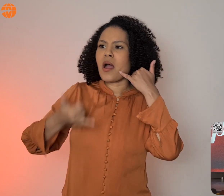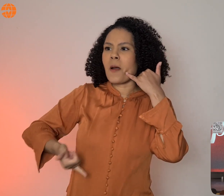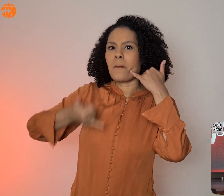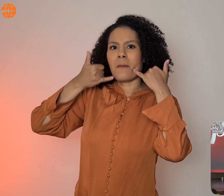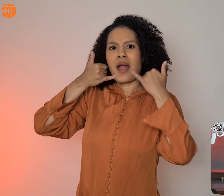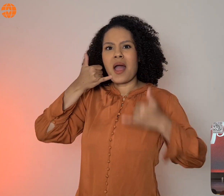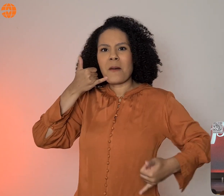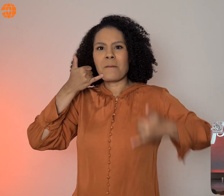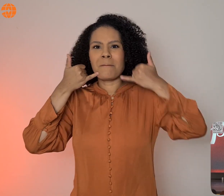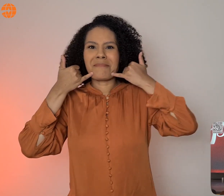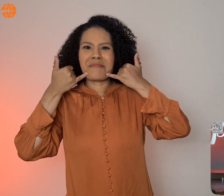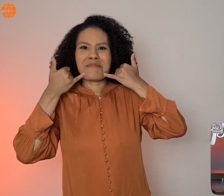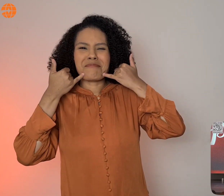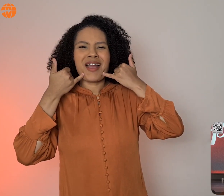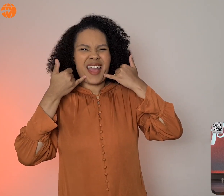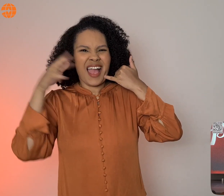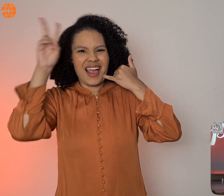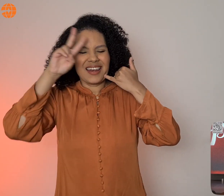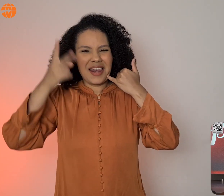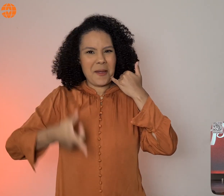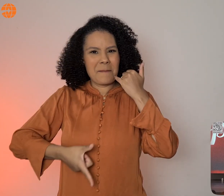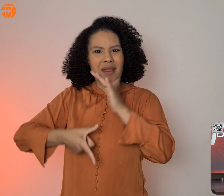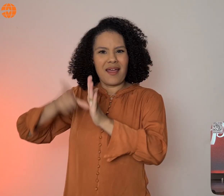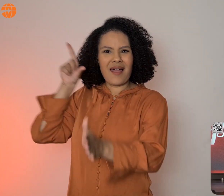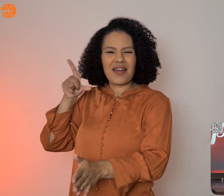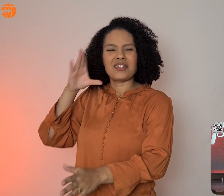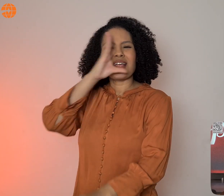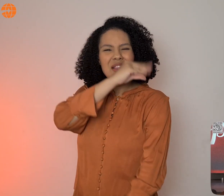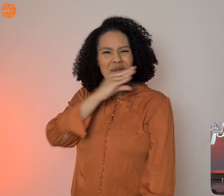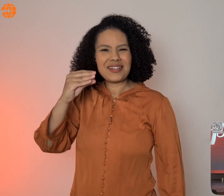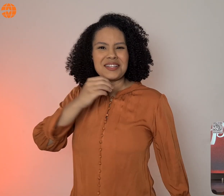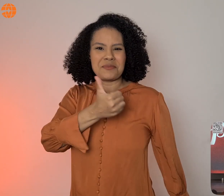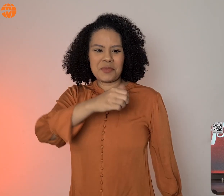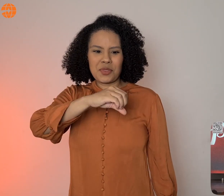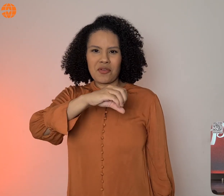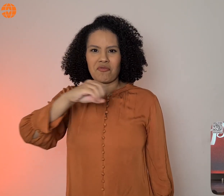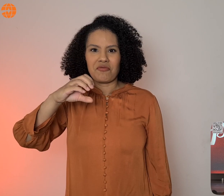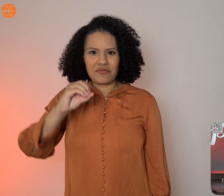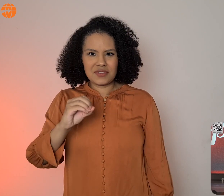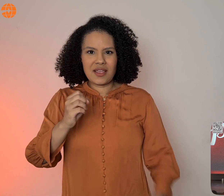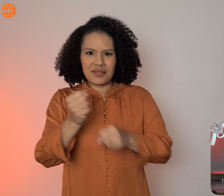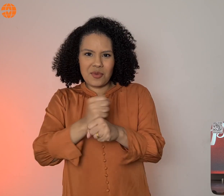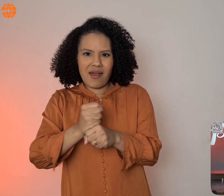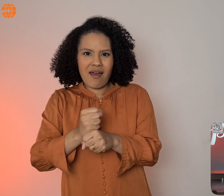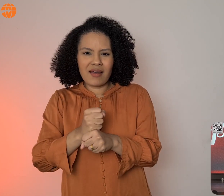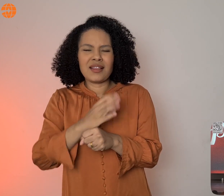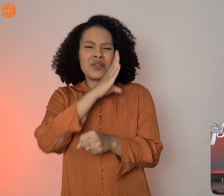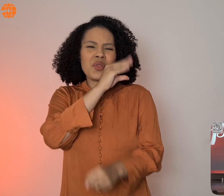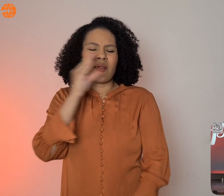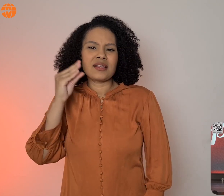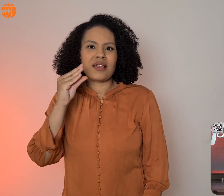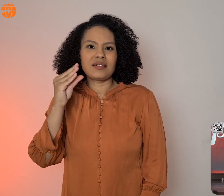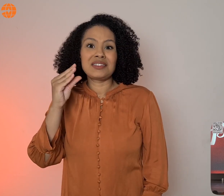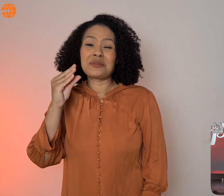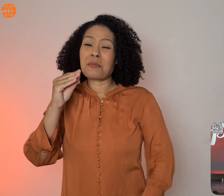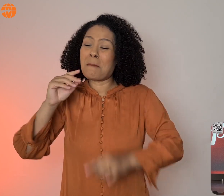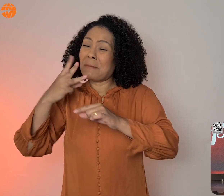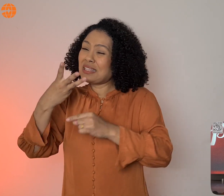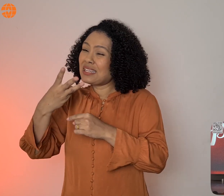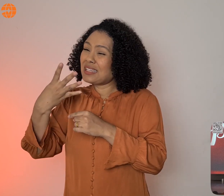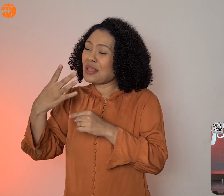They You now can- have children. Some of them have grandchildren. E o que nós fizemos é que nós começamos a chamar todos aqueles antigos adolescentes, alguns